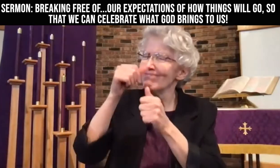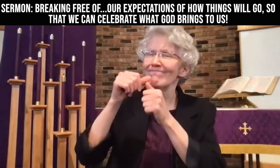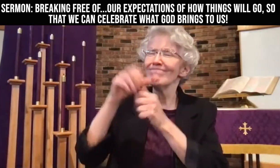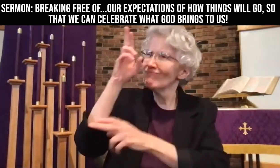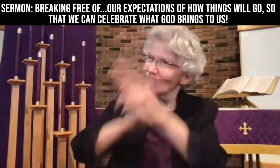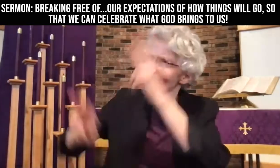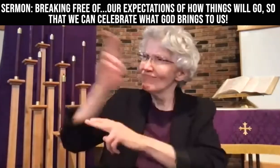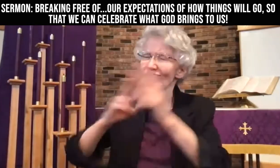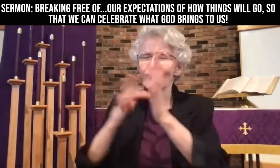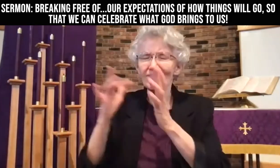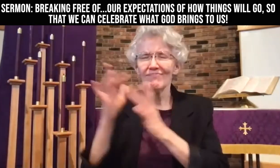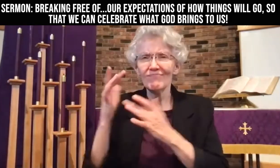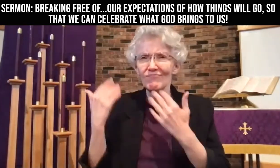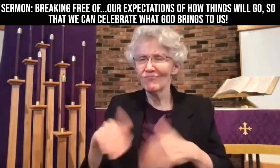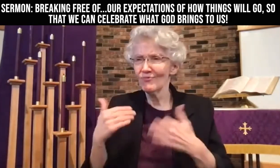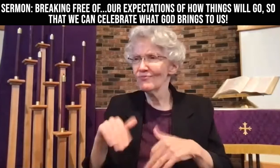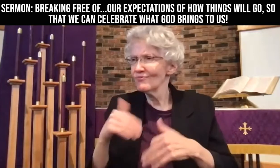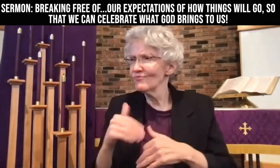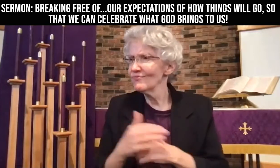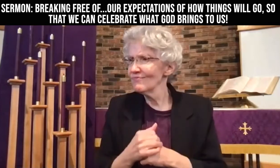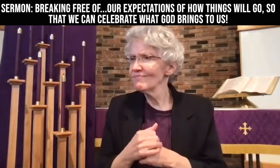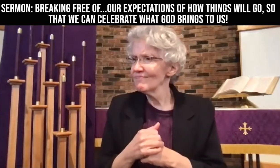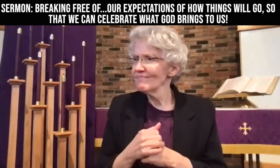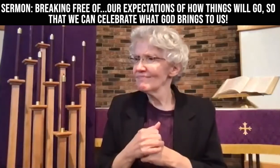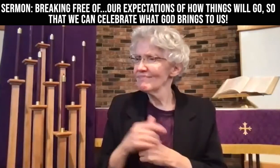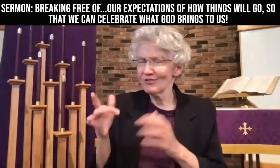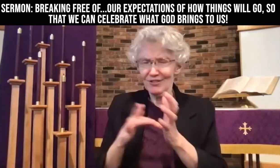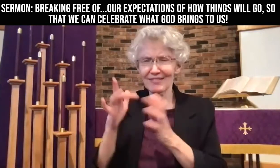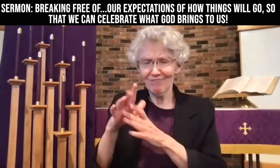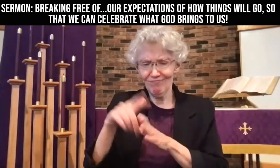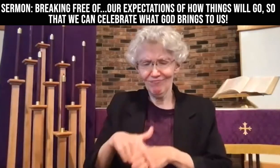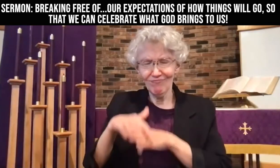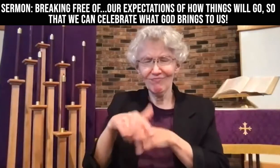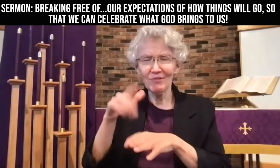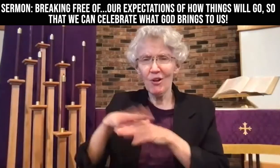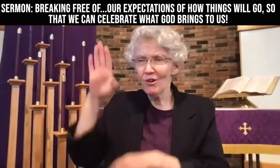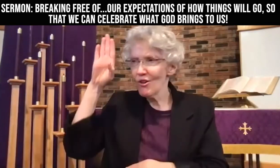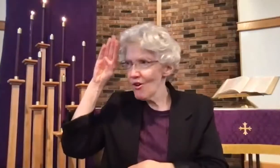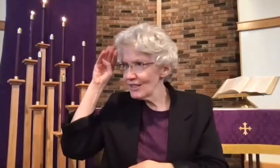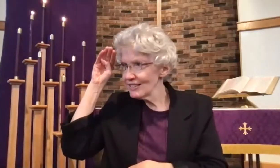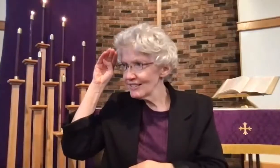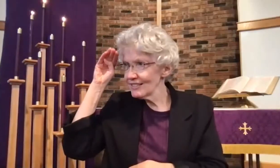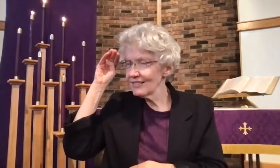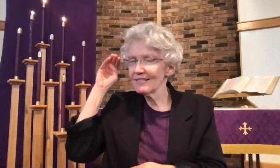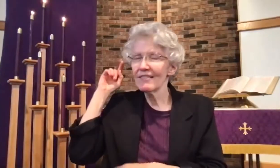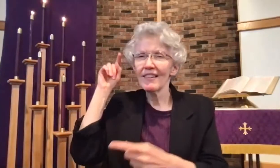and we celebrate the honor and memory of Jesus when he rode